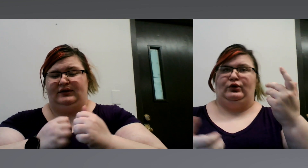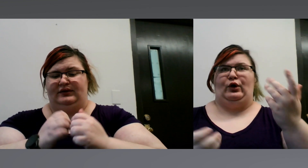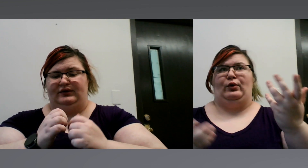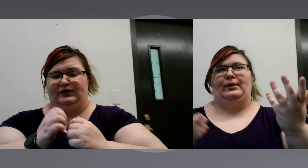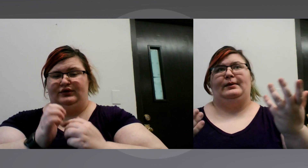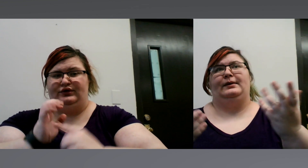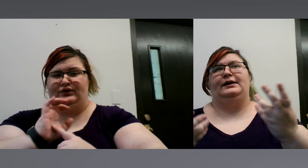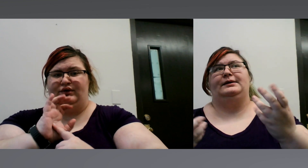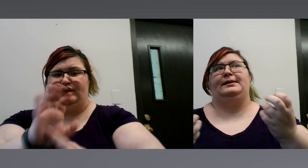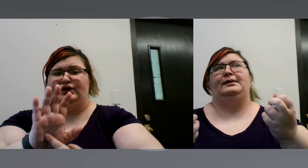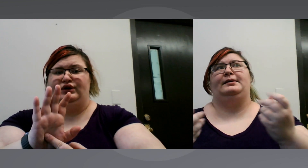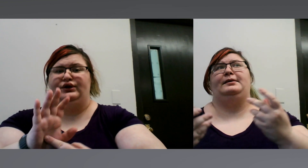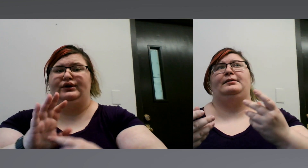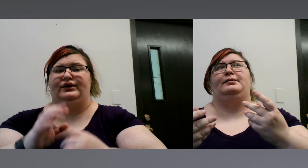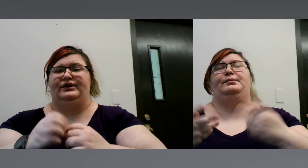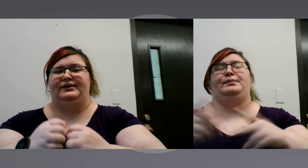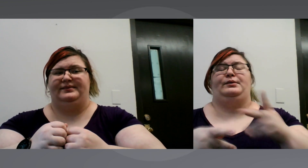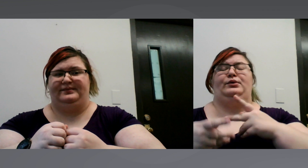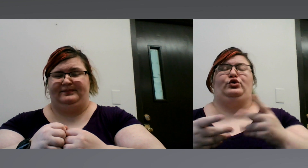Sight,